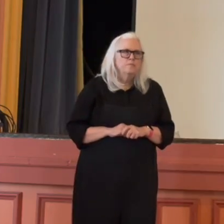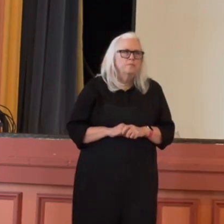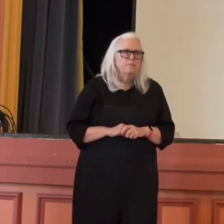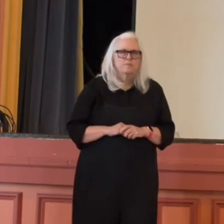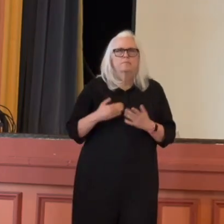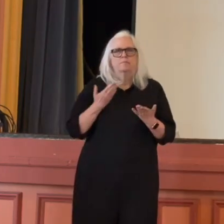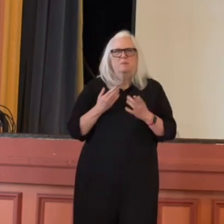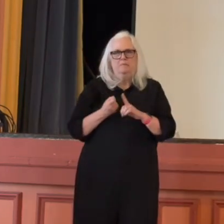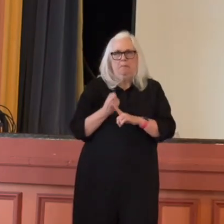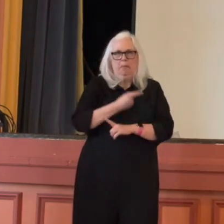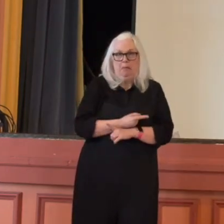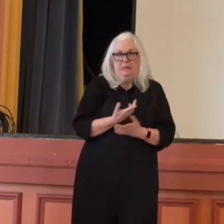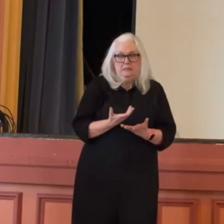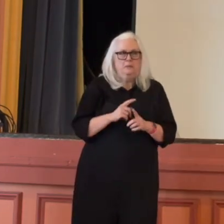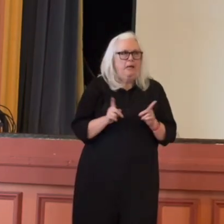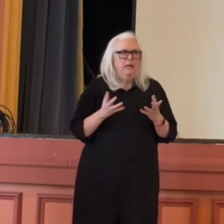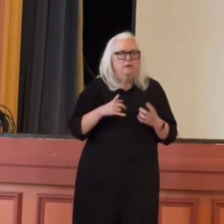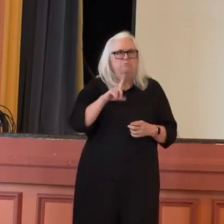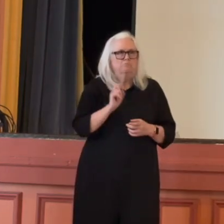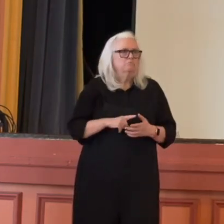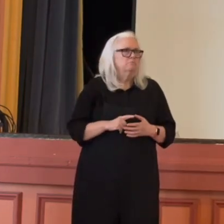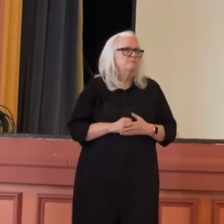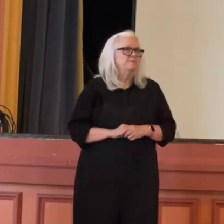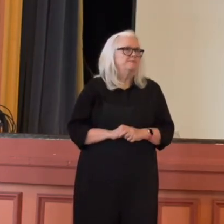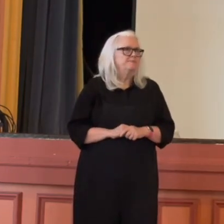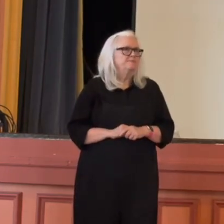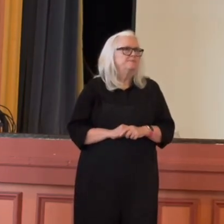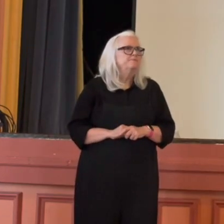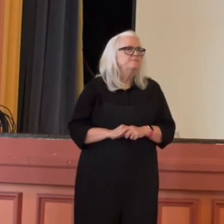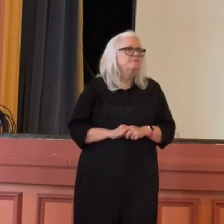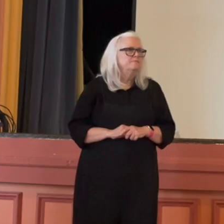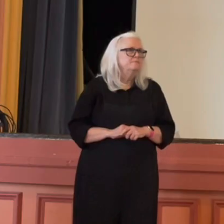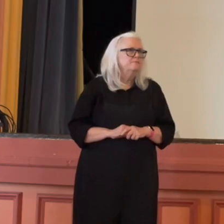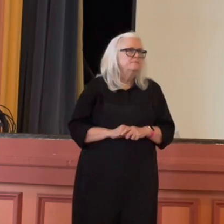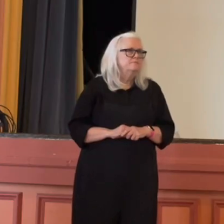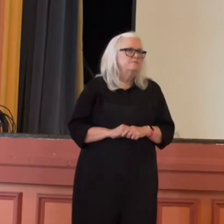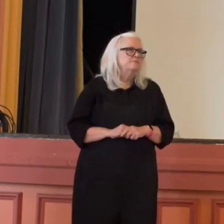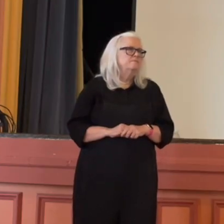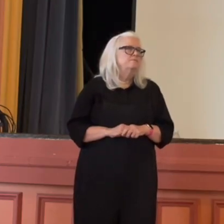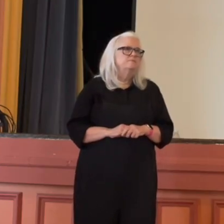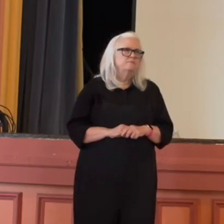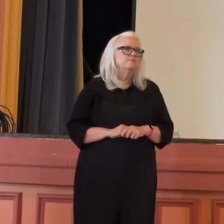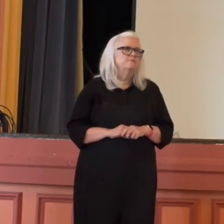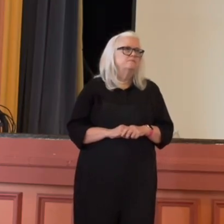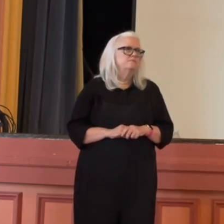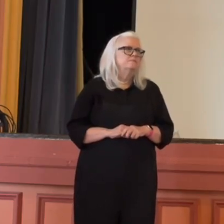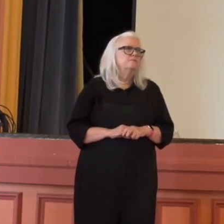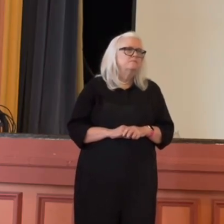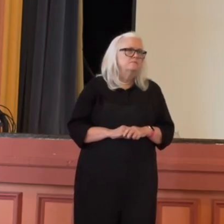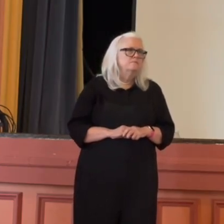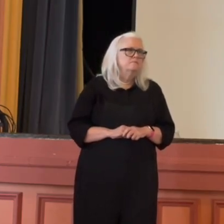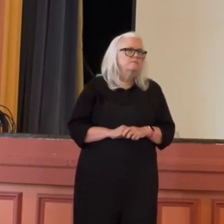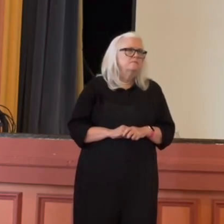guess, no, what I'm trying to do is find out what it's going to look like. How is it